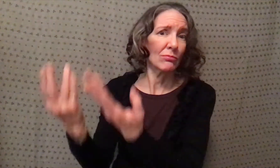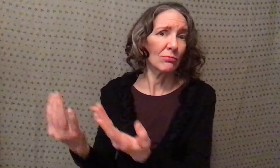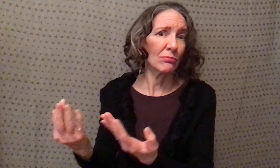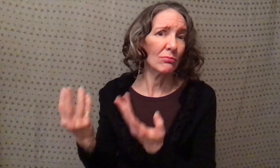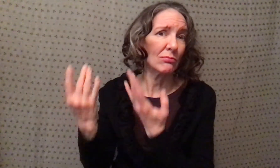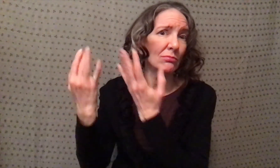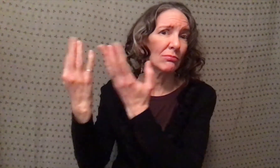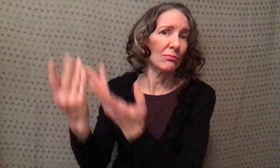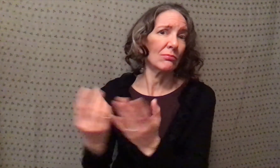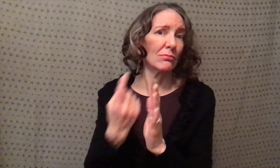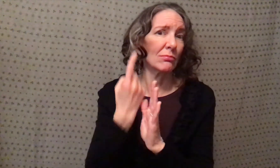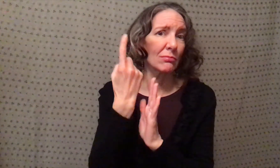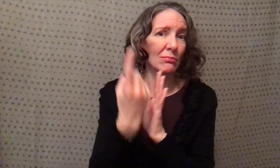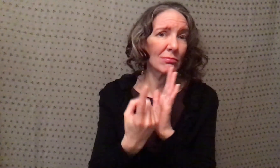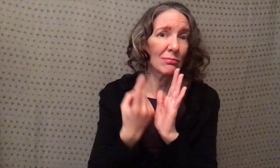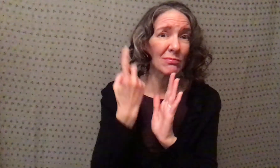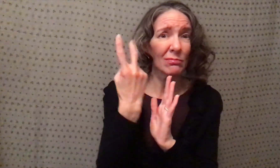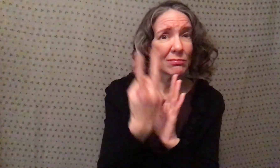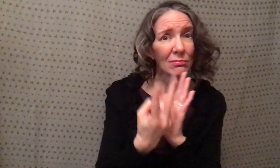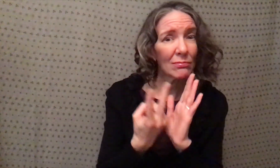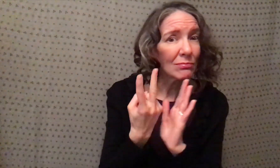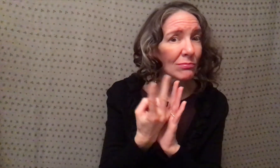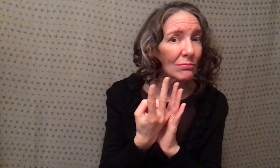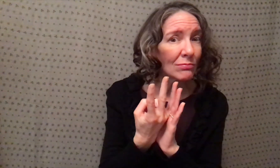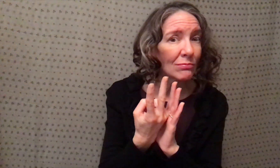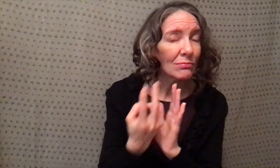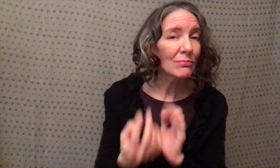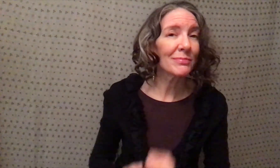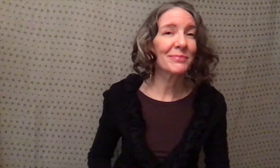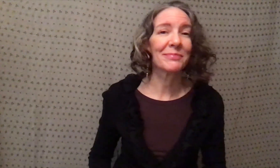Would you mind waiting for an hour or two?